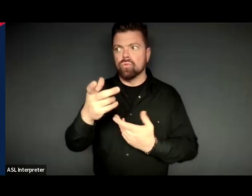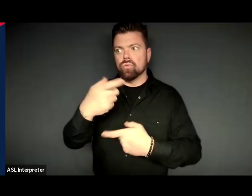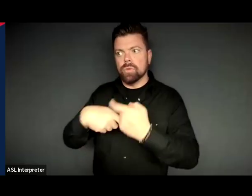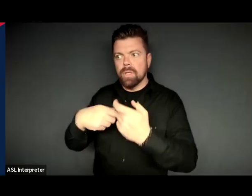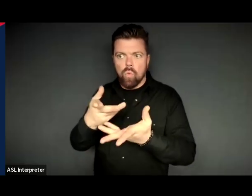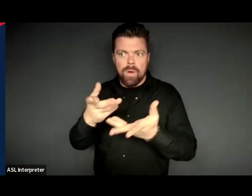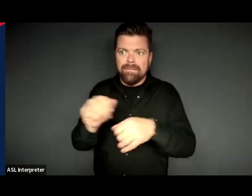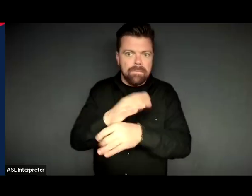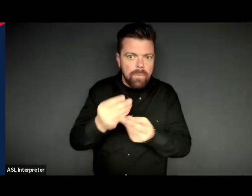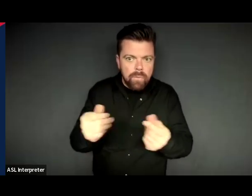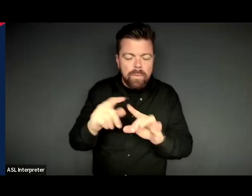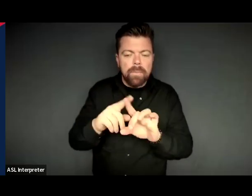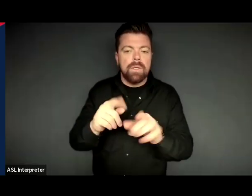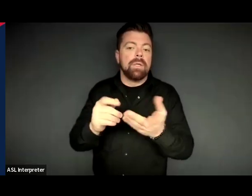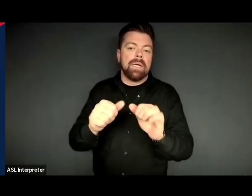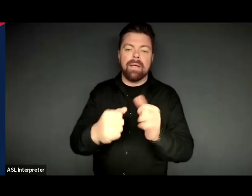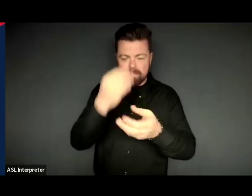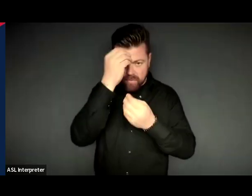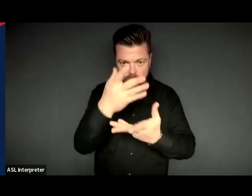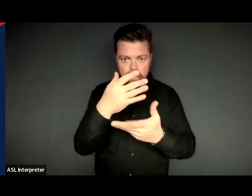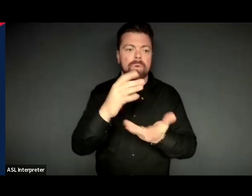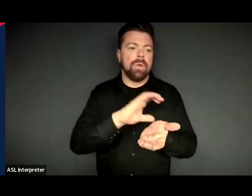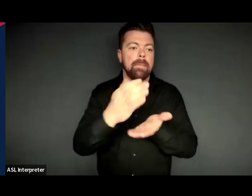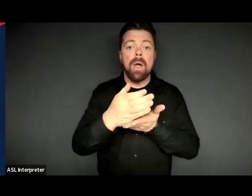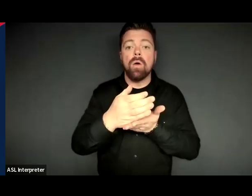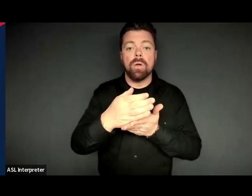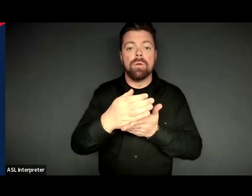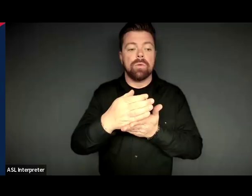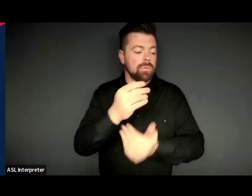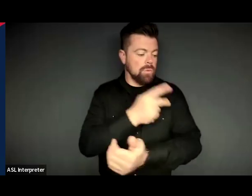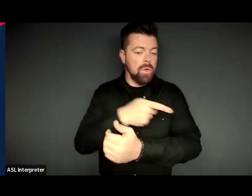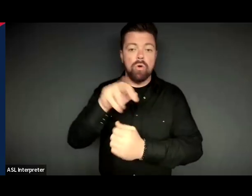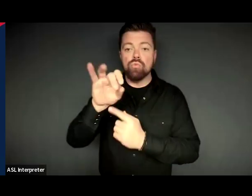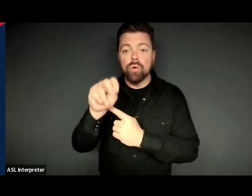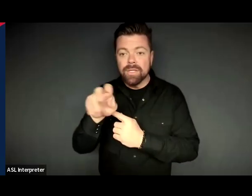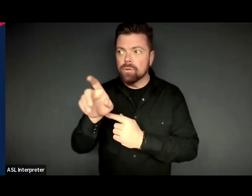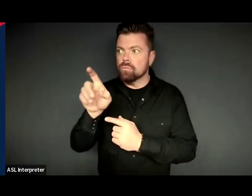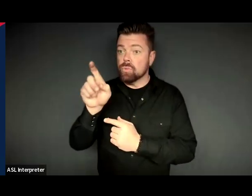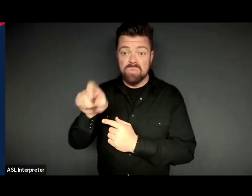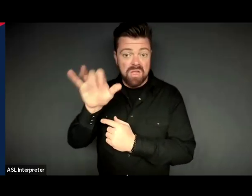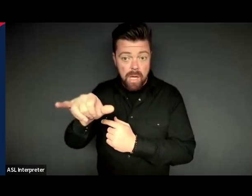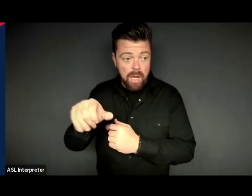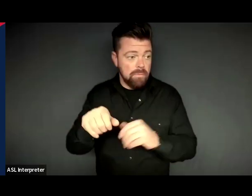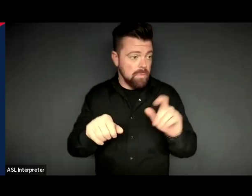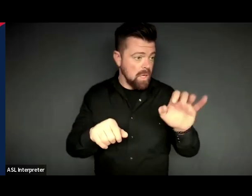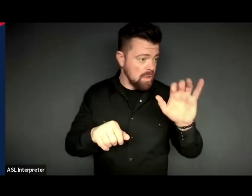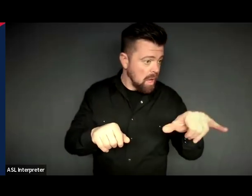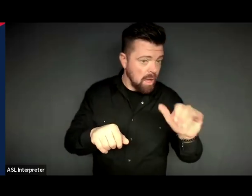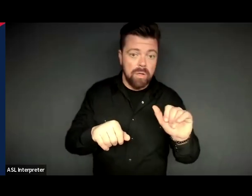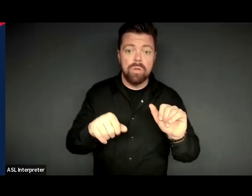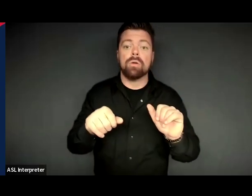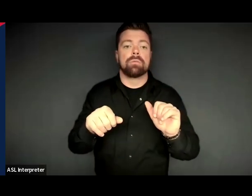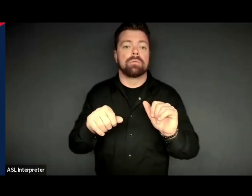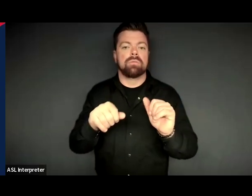different kinds of things. They can tell you the amount of protein that you need. If you need, more of this or that, your healthcare professional, when they order